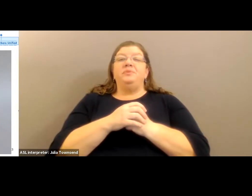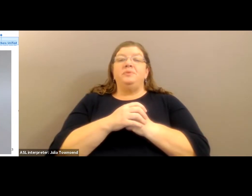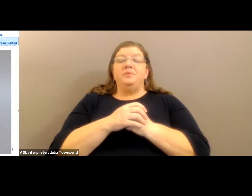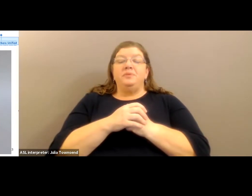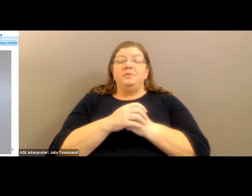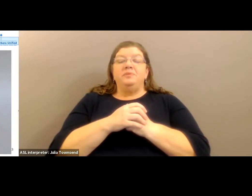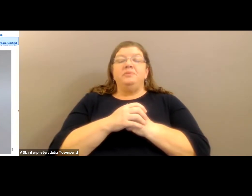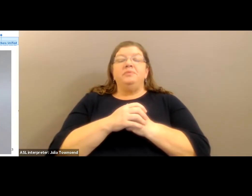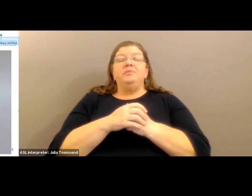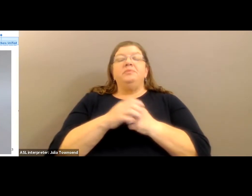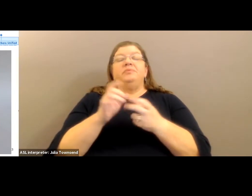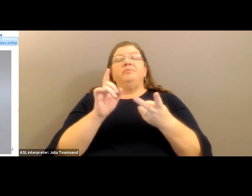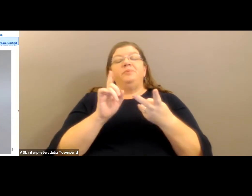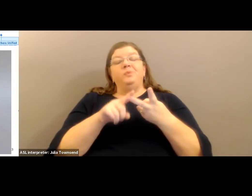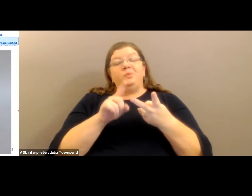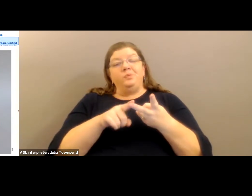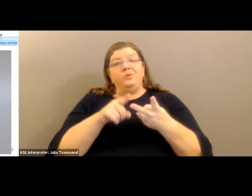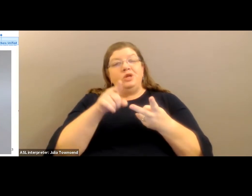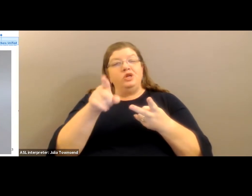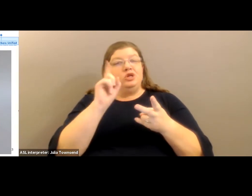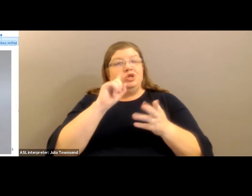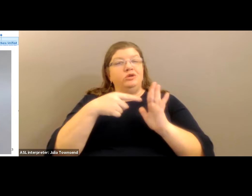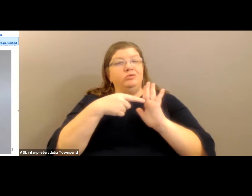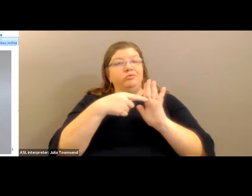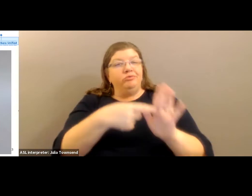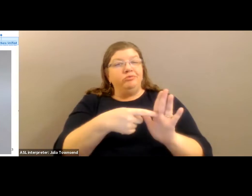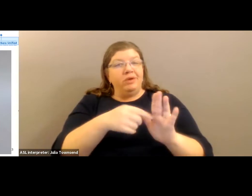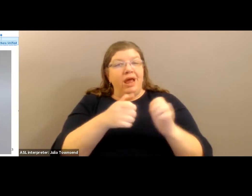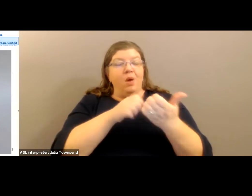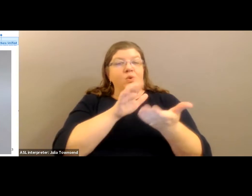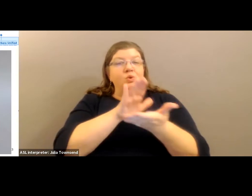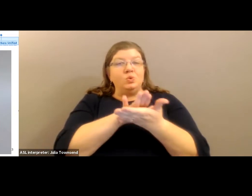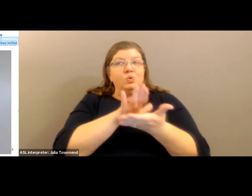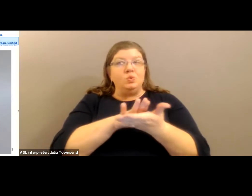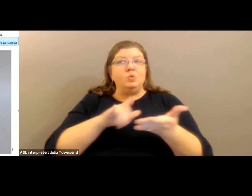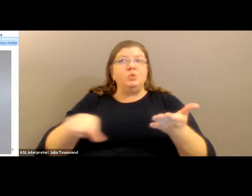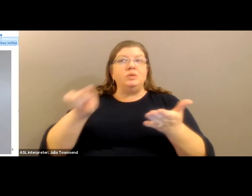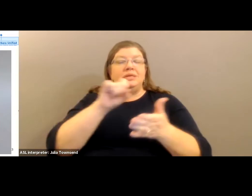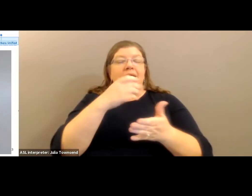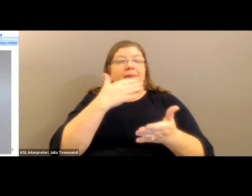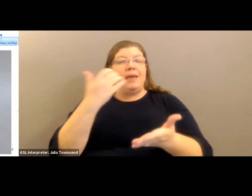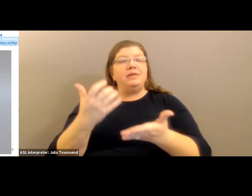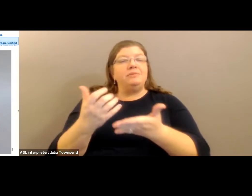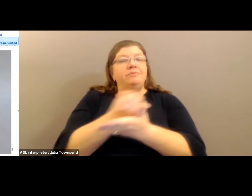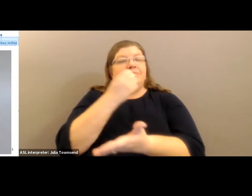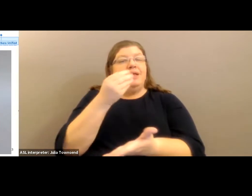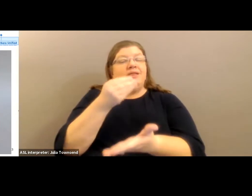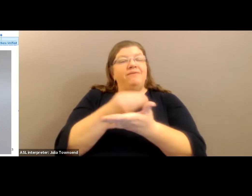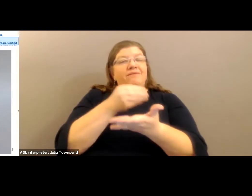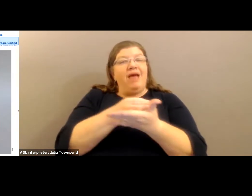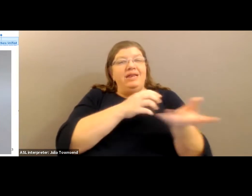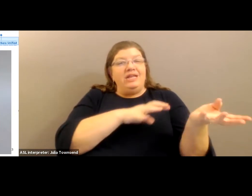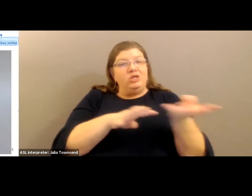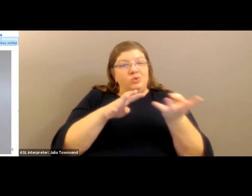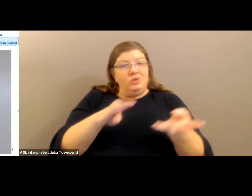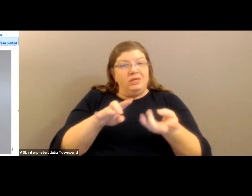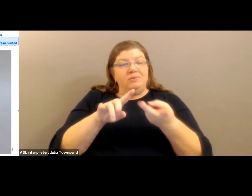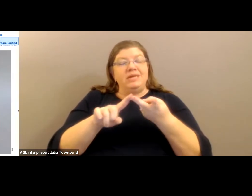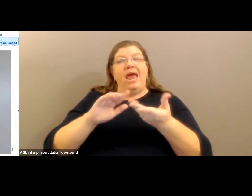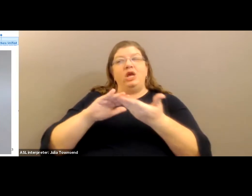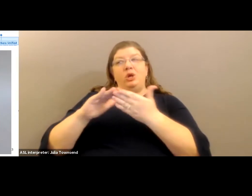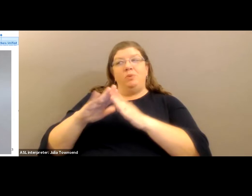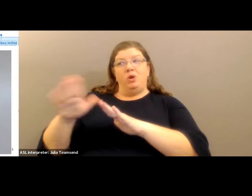It should also help illustrate how schools can best leverage mental health funding streams and community